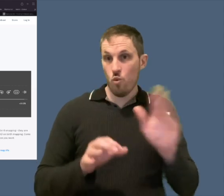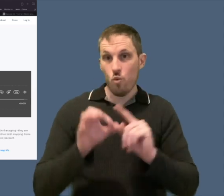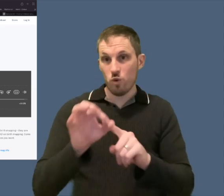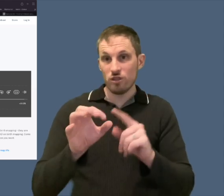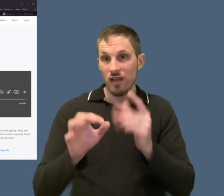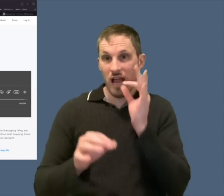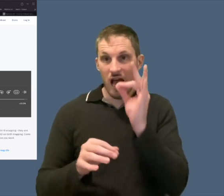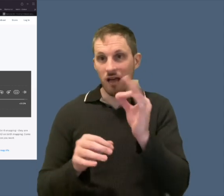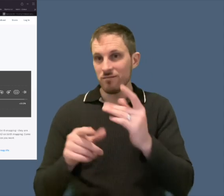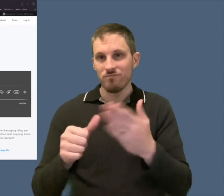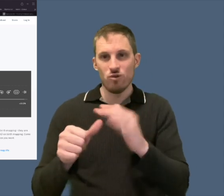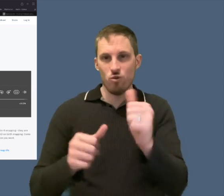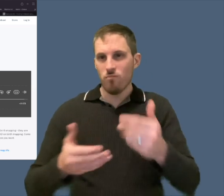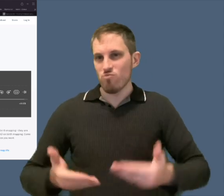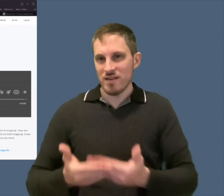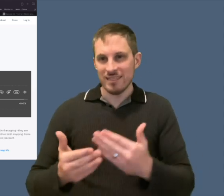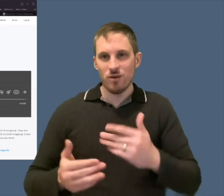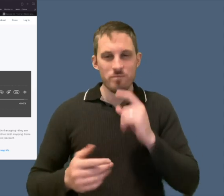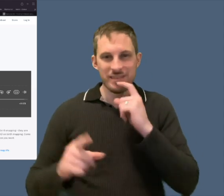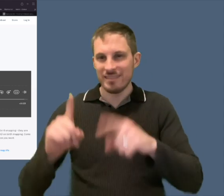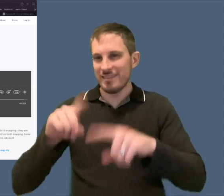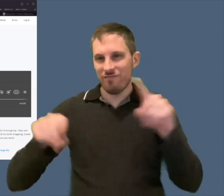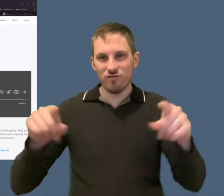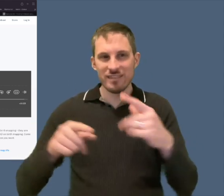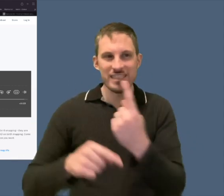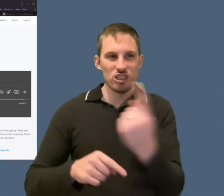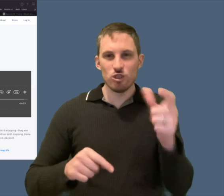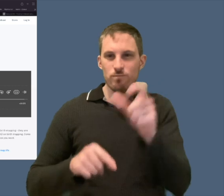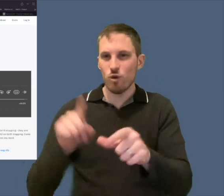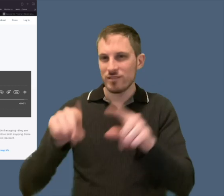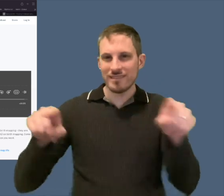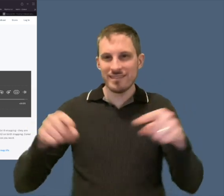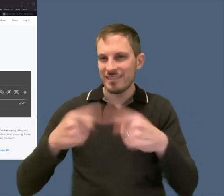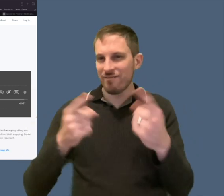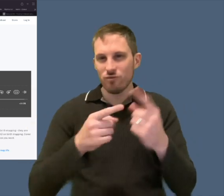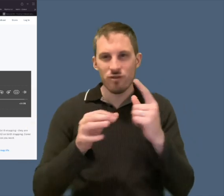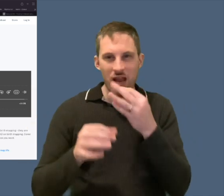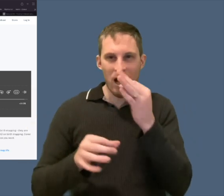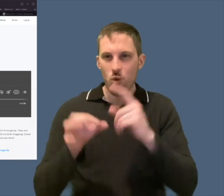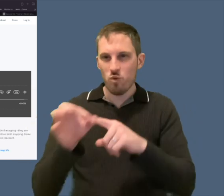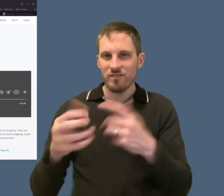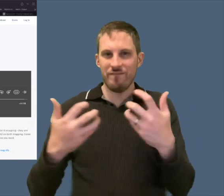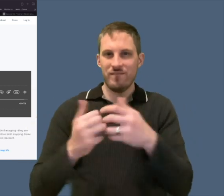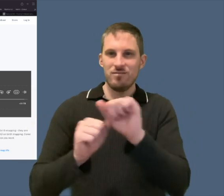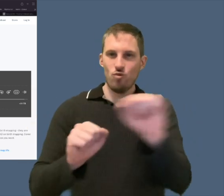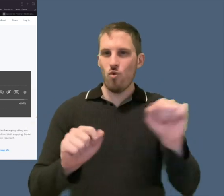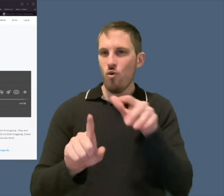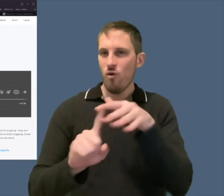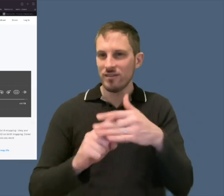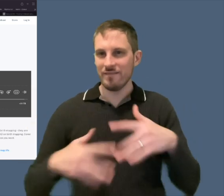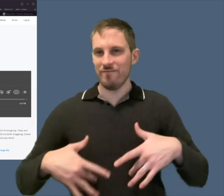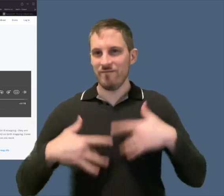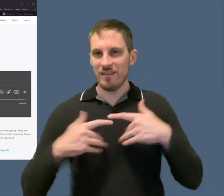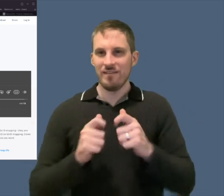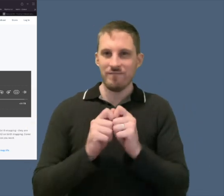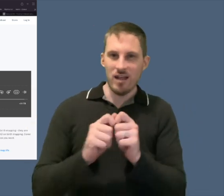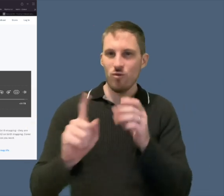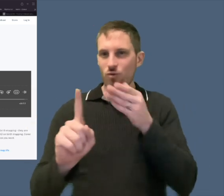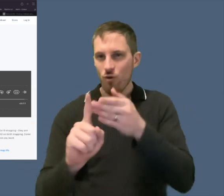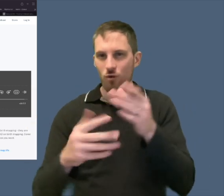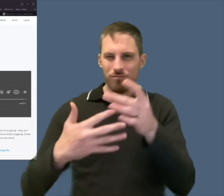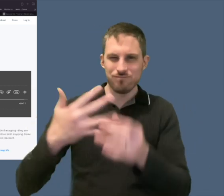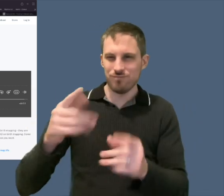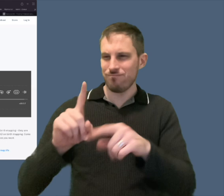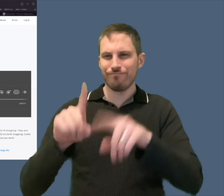every pregnancy you have and between every person, which is why it's not a template too. Because for people that have birthed more than one baby,